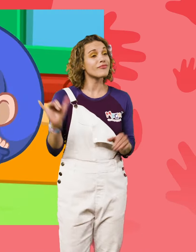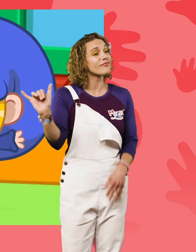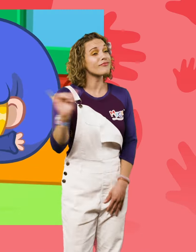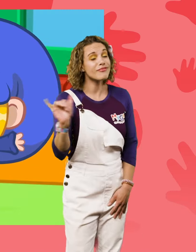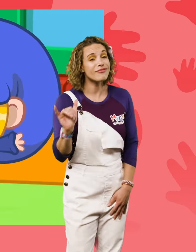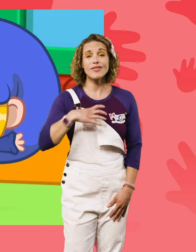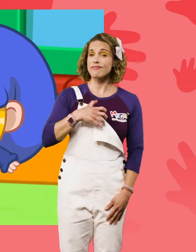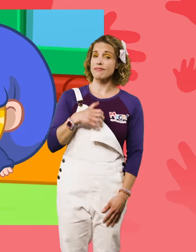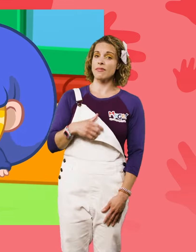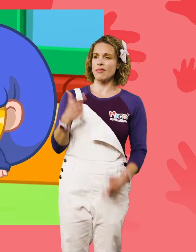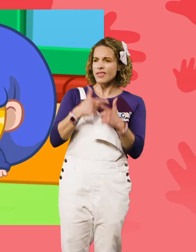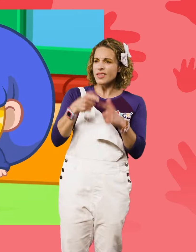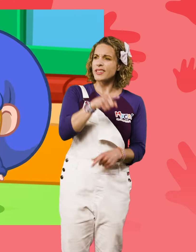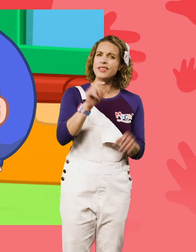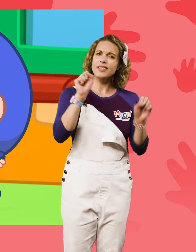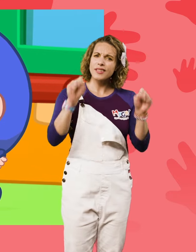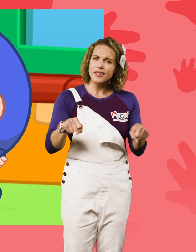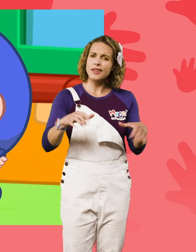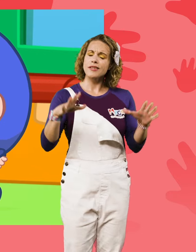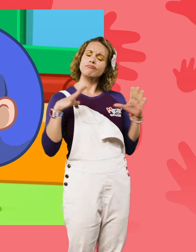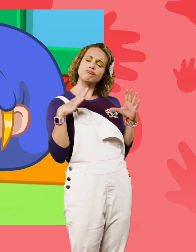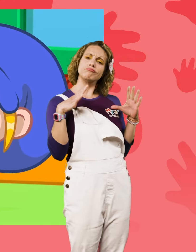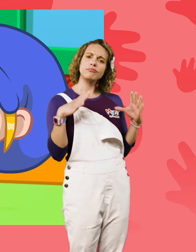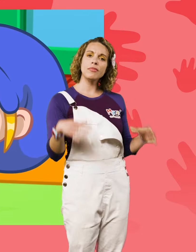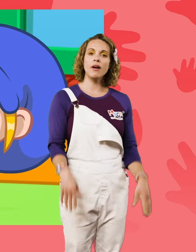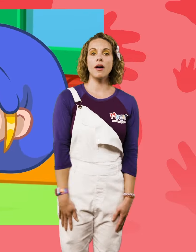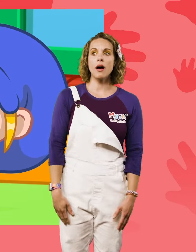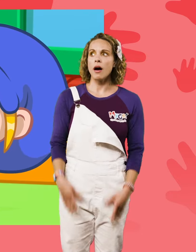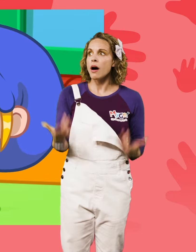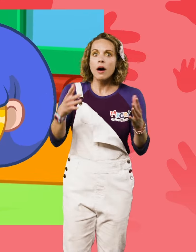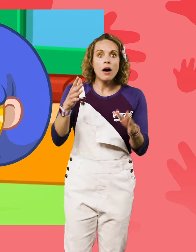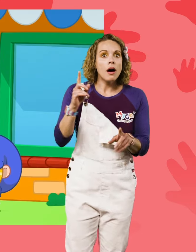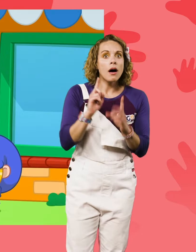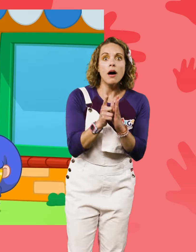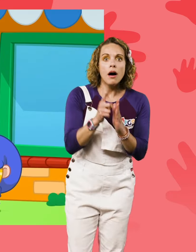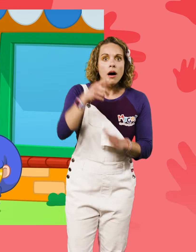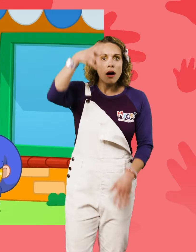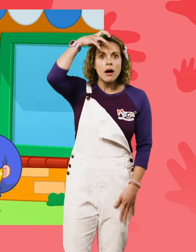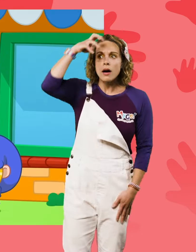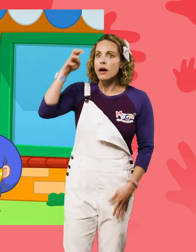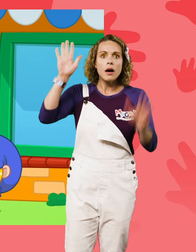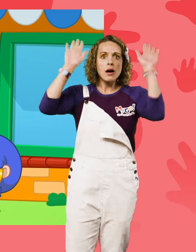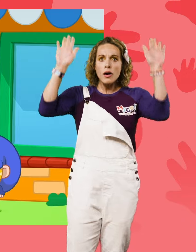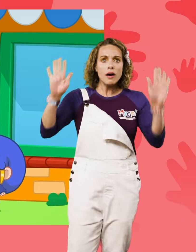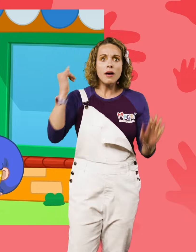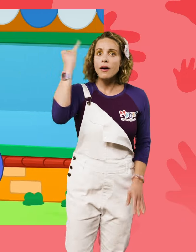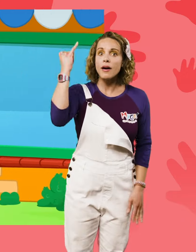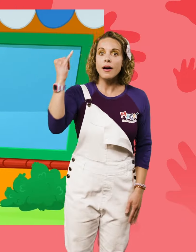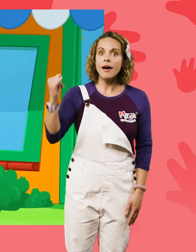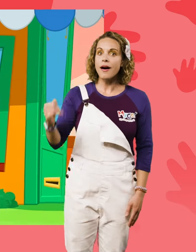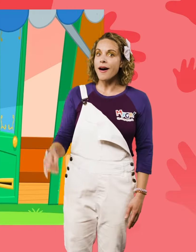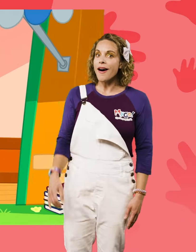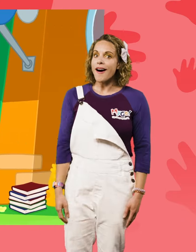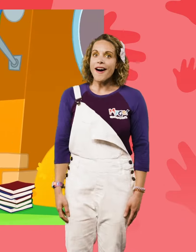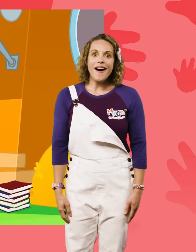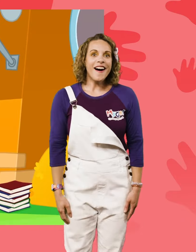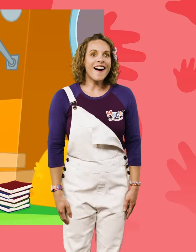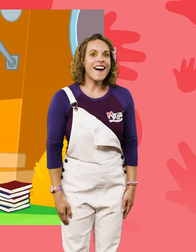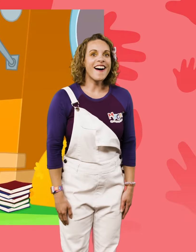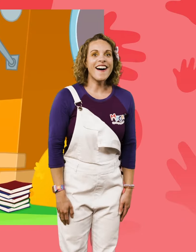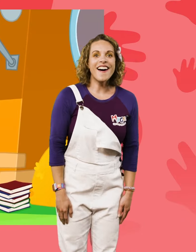could do everything Morphle can do so he could take a break. Wait a minute, Mila. That's a great idea.